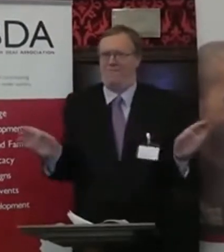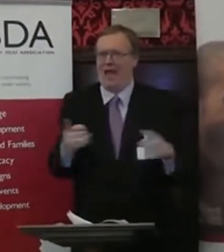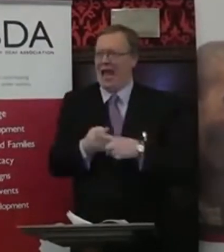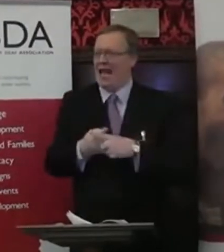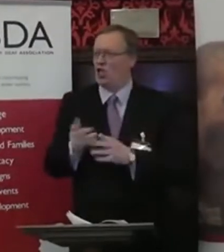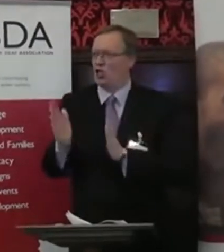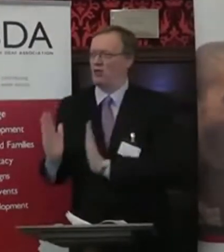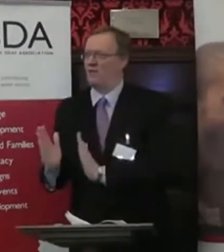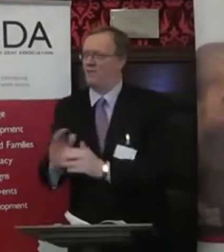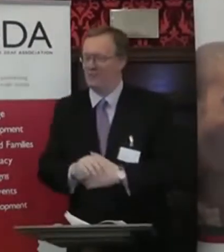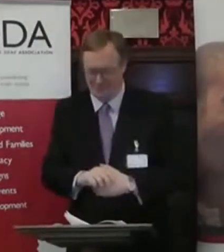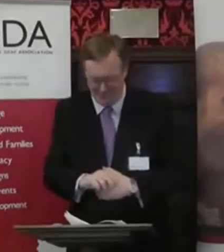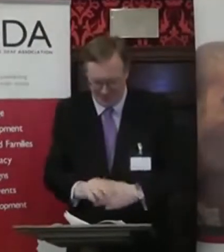which are quite different from English.